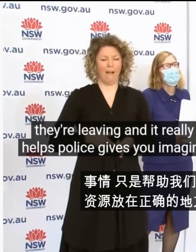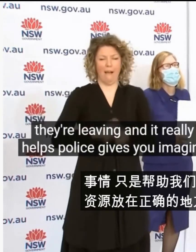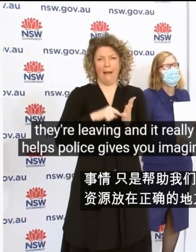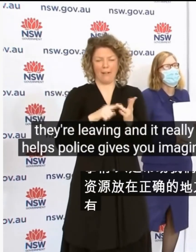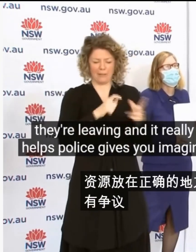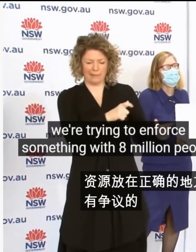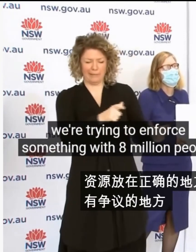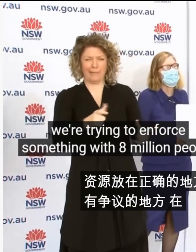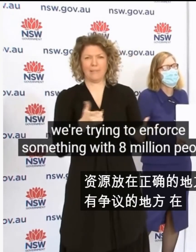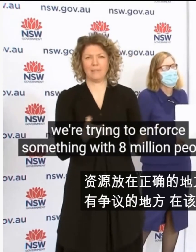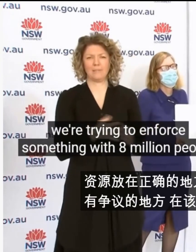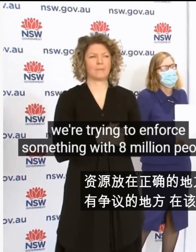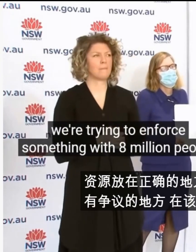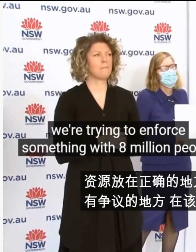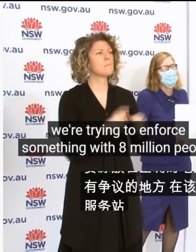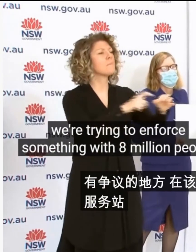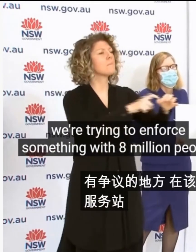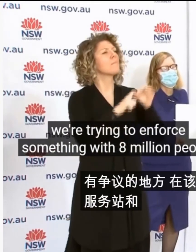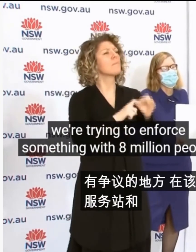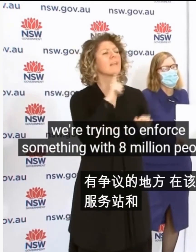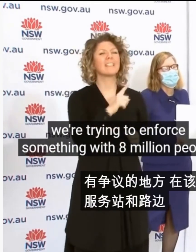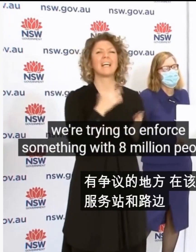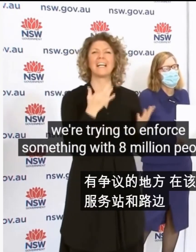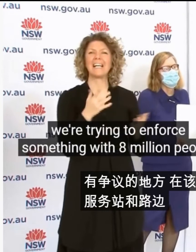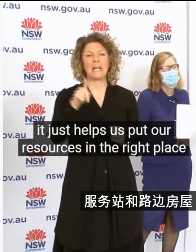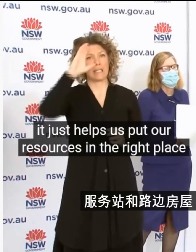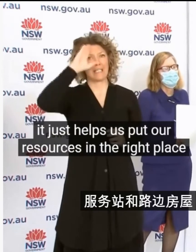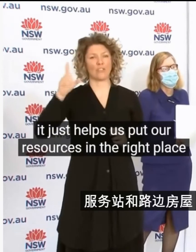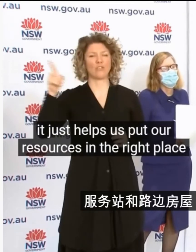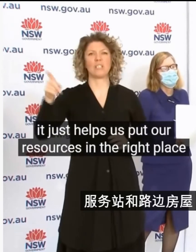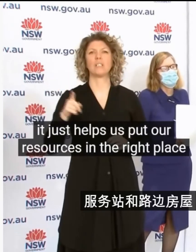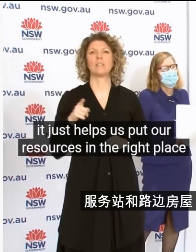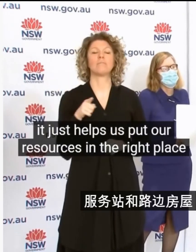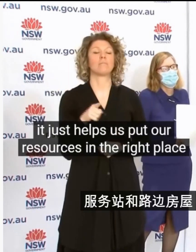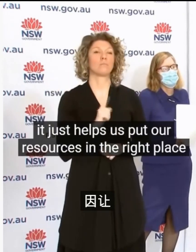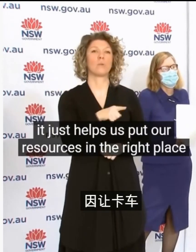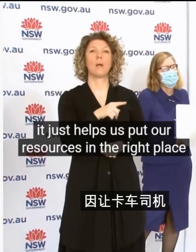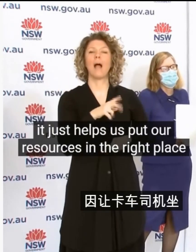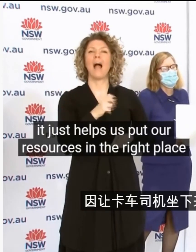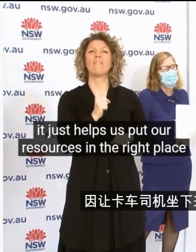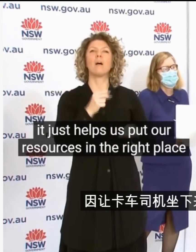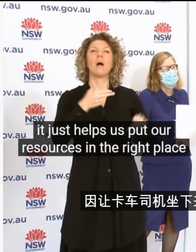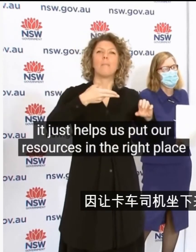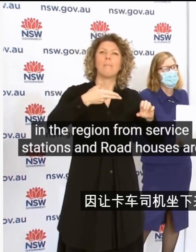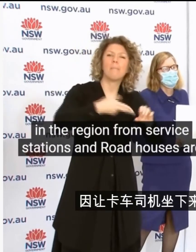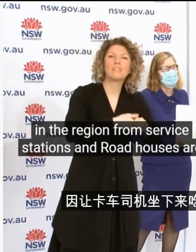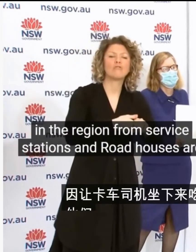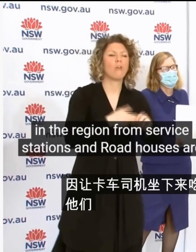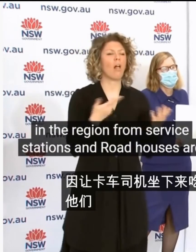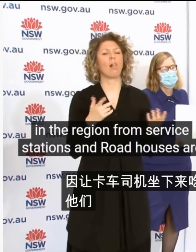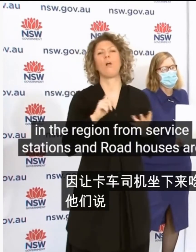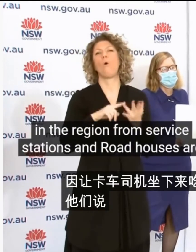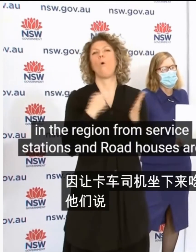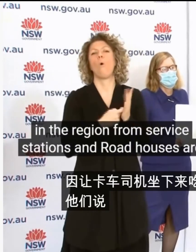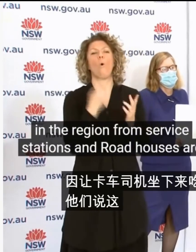right place. A bit of a contentious one in the region. Some service stations and roadhouses are being threatened with $5,000 fines for having truckies sit and